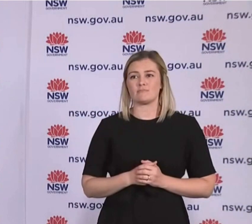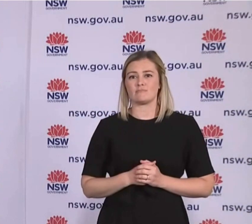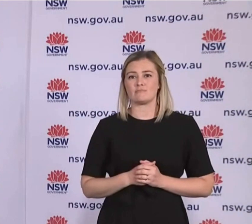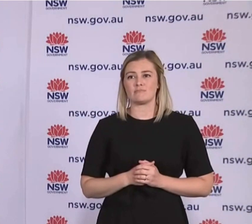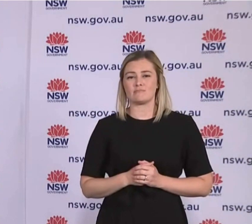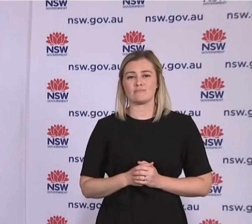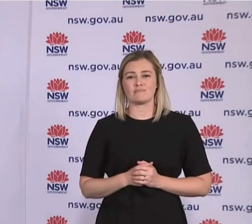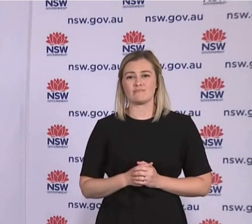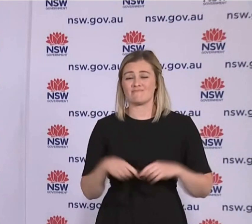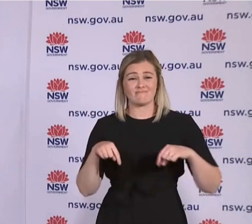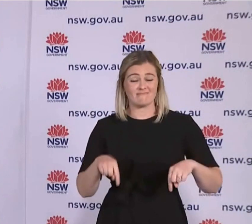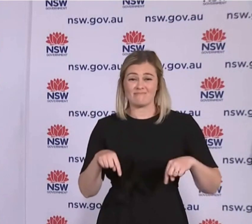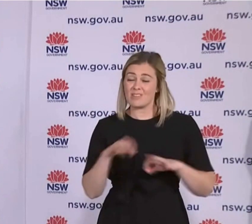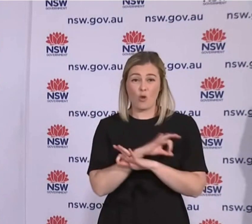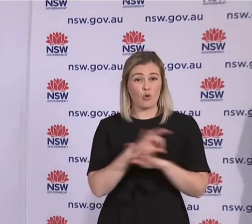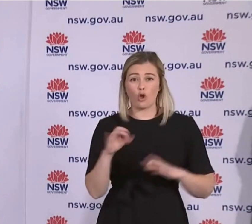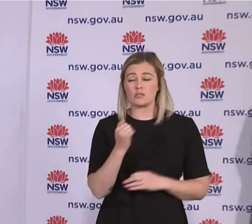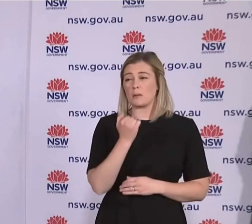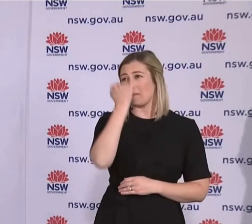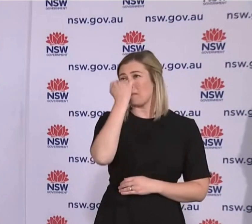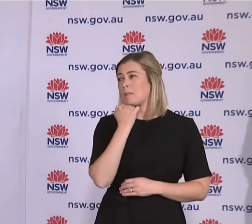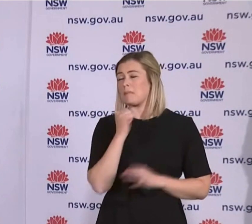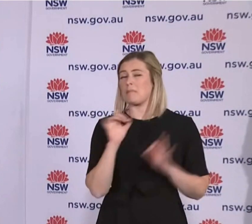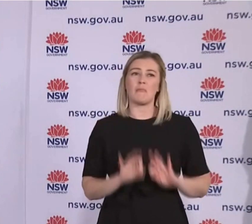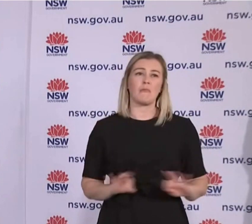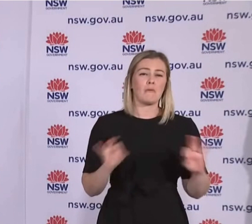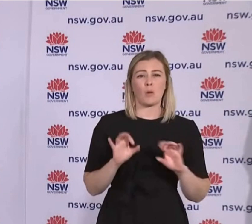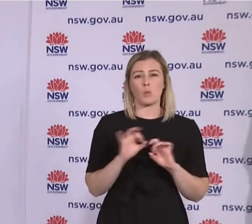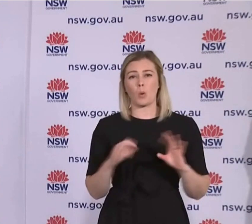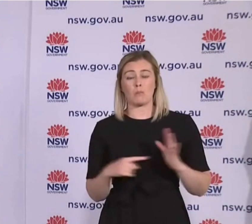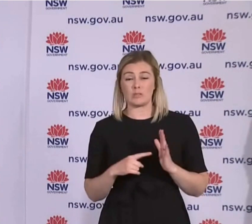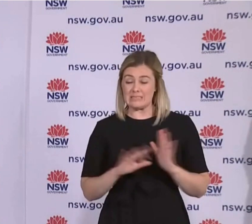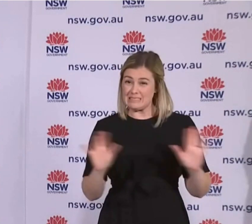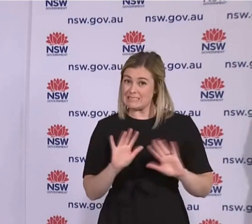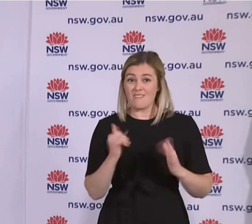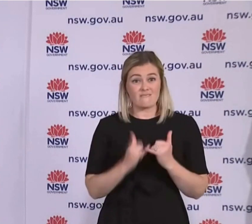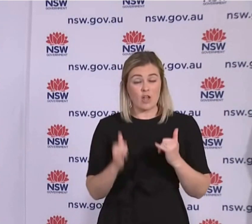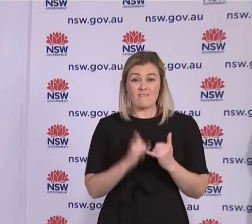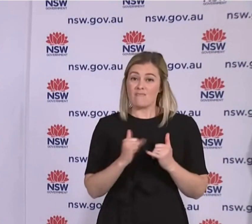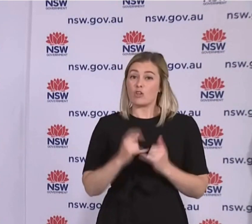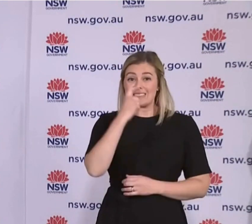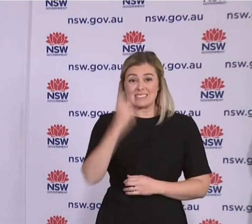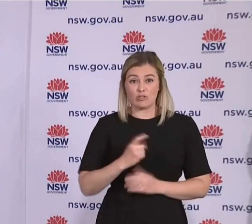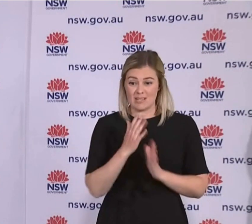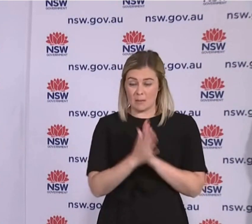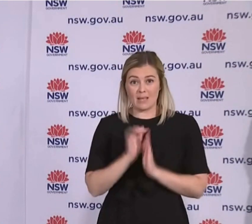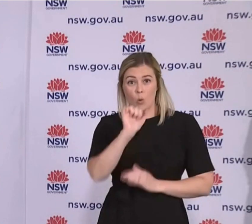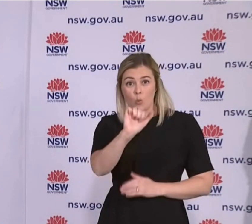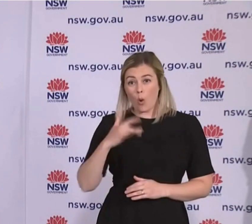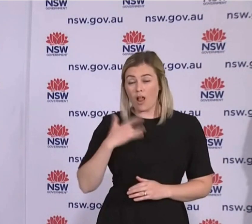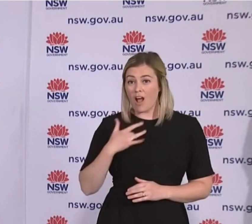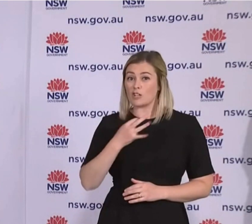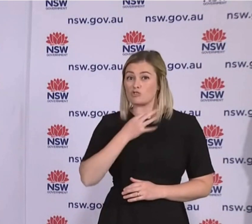a minor offence. This is a serious criminal offence, because you're putting not just your life in danger, but